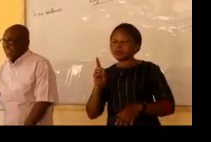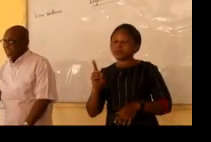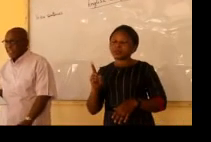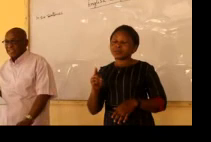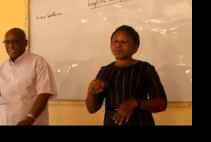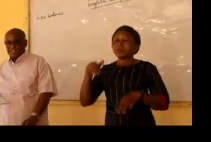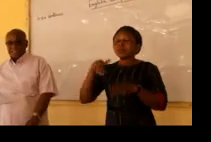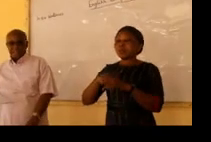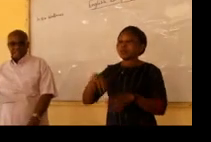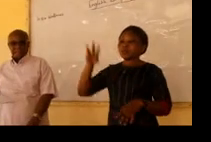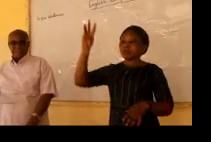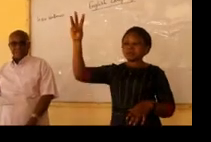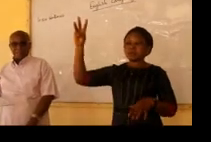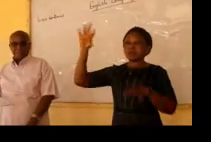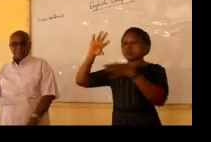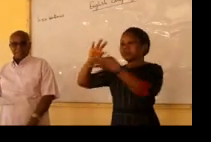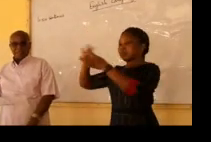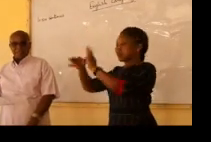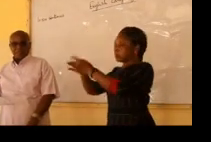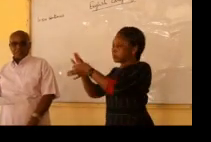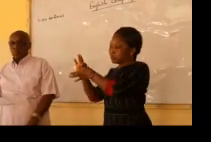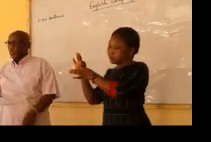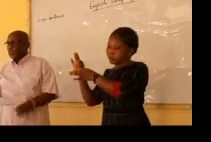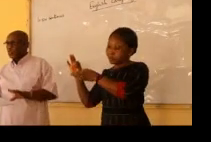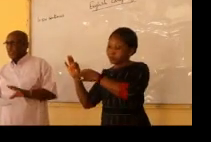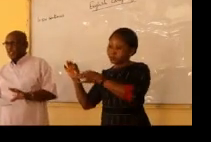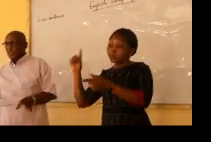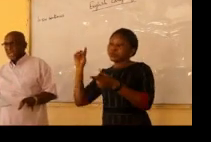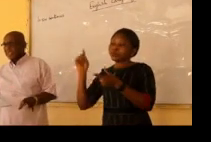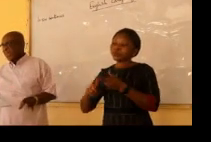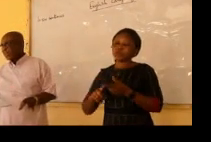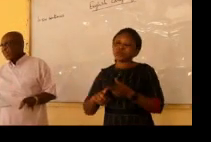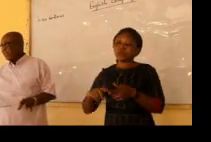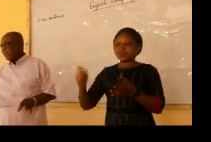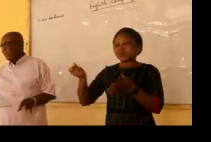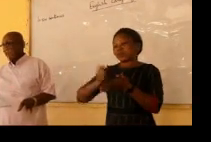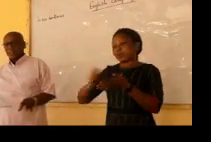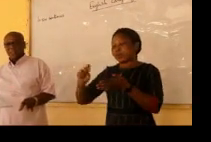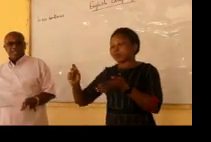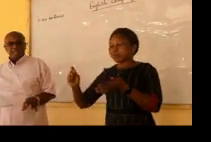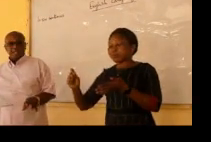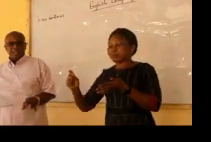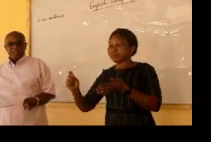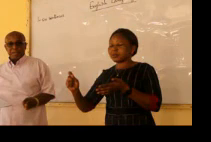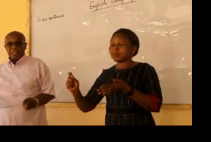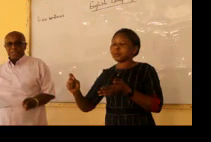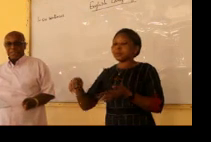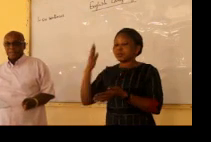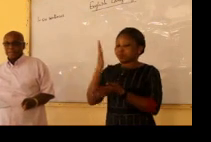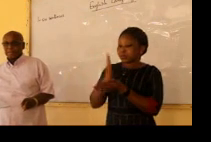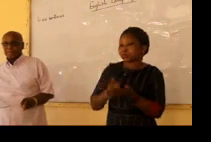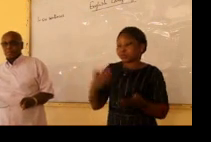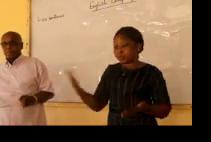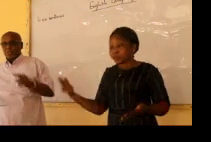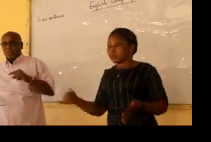in 6 sentences to write down something, it